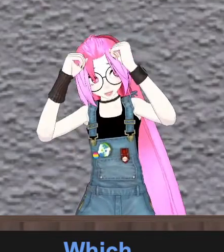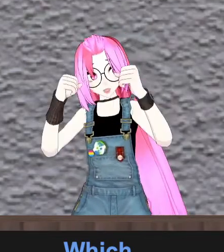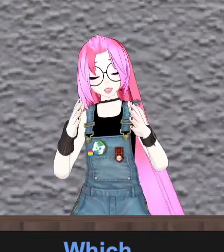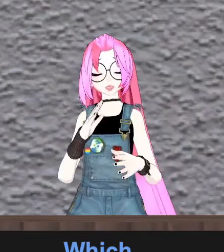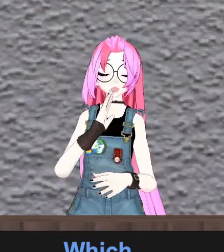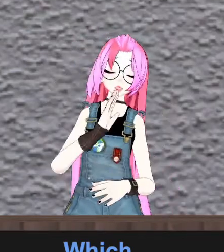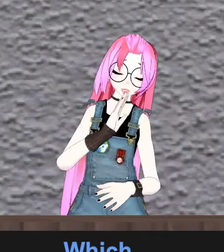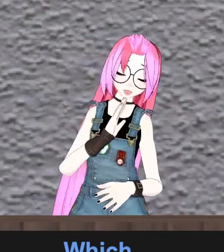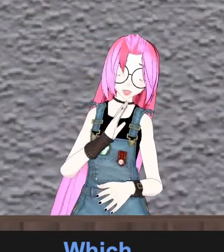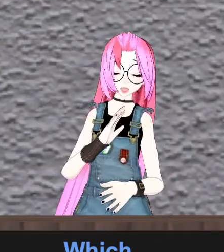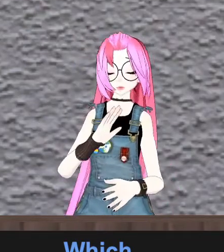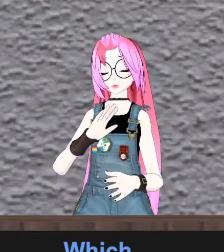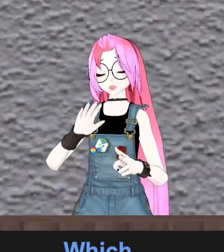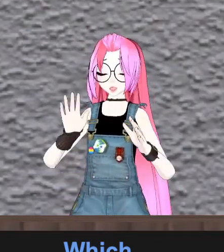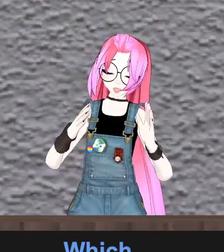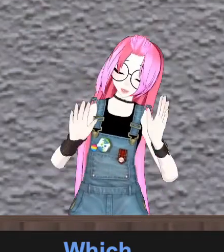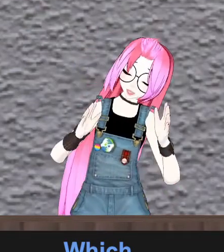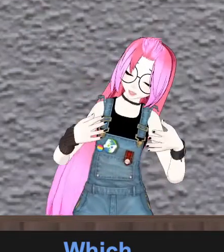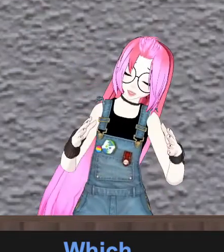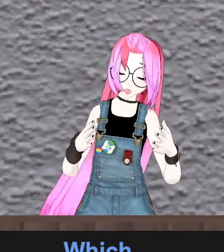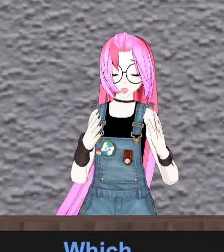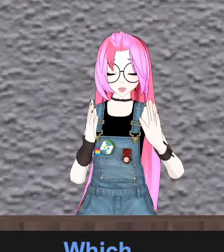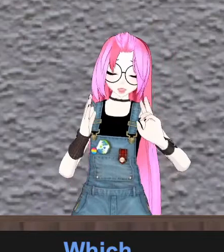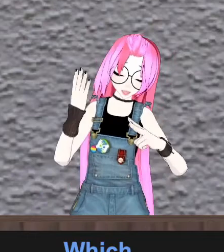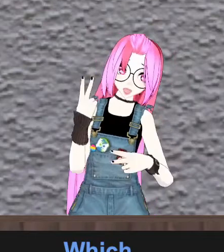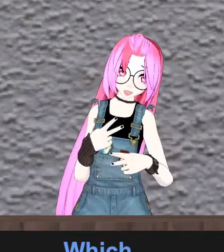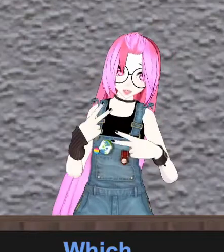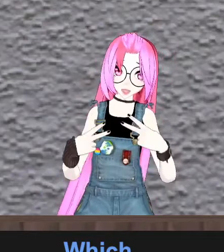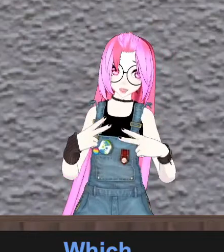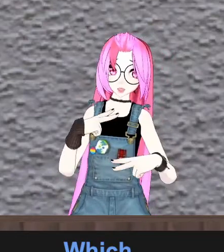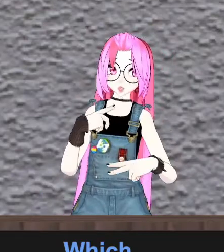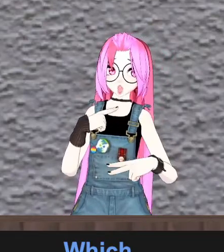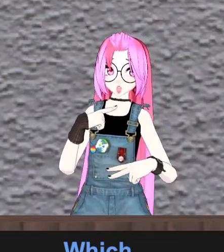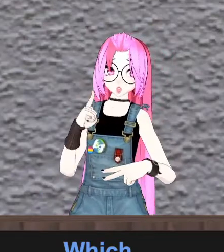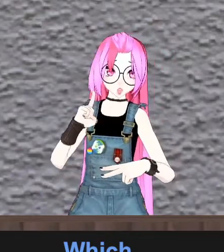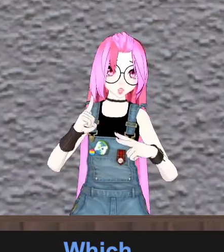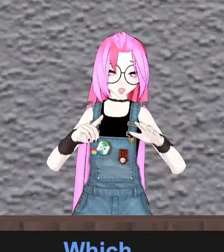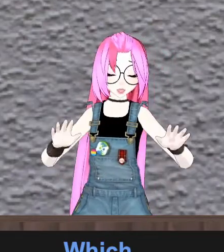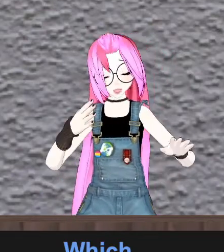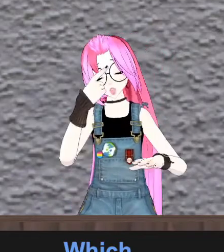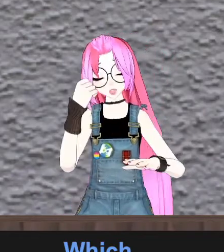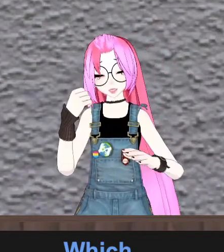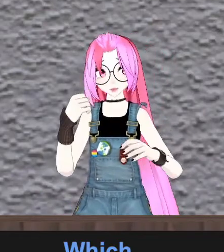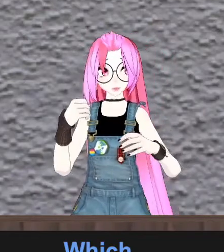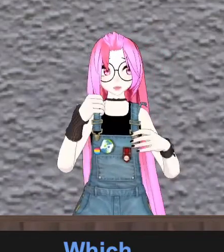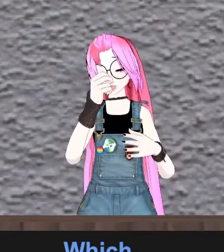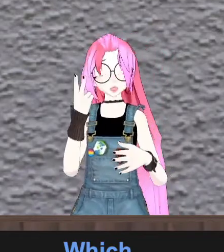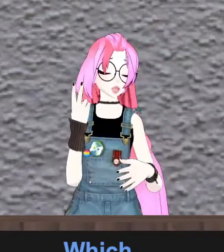hearing teacher is speaking. And this can be a little bit challenging for deaf children because,